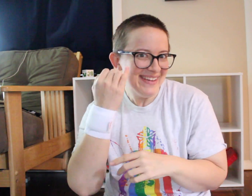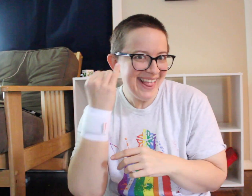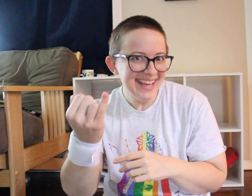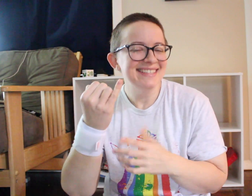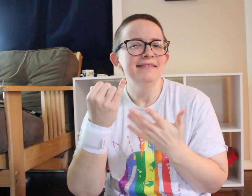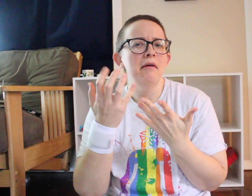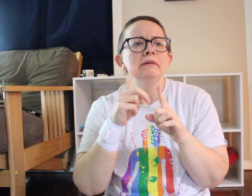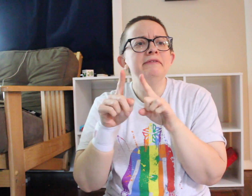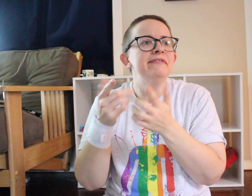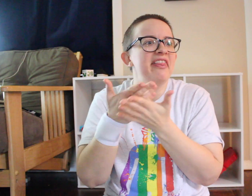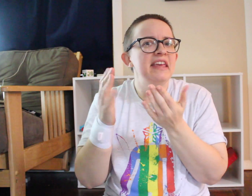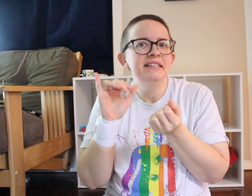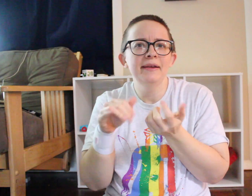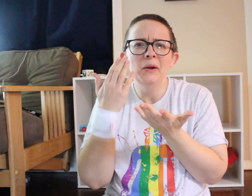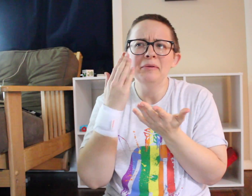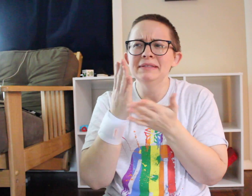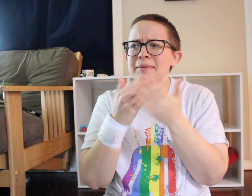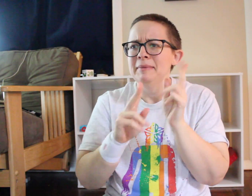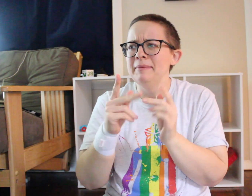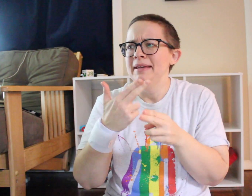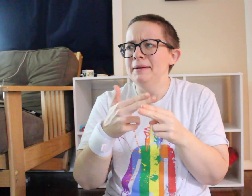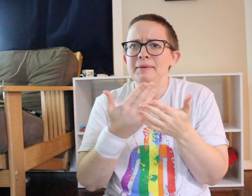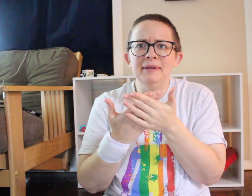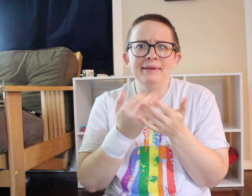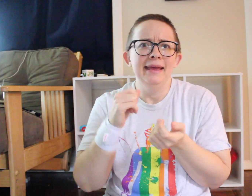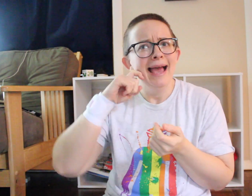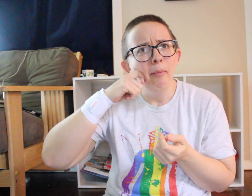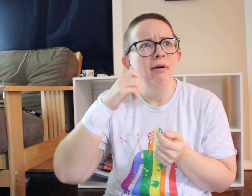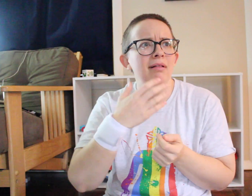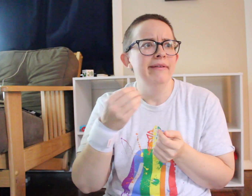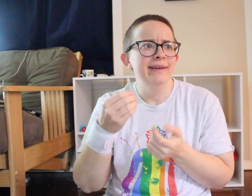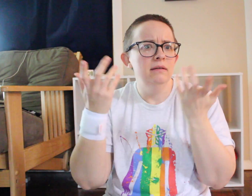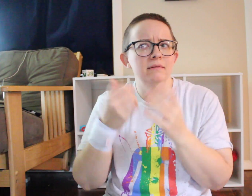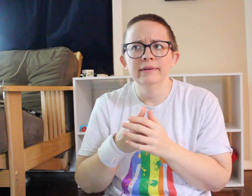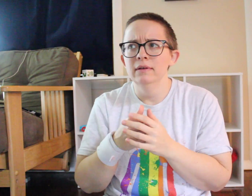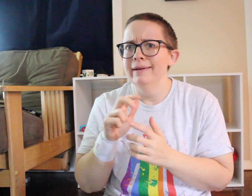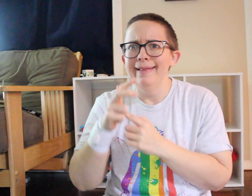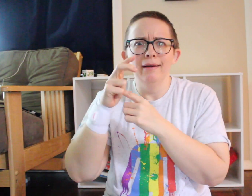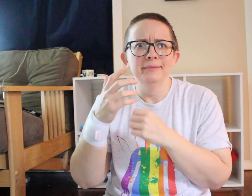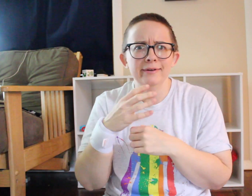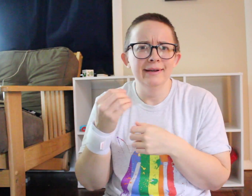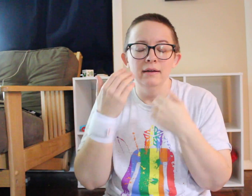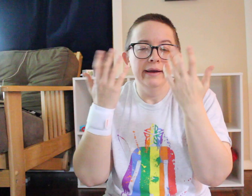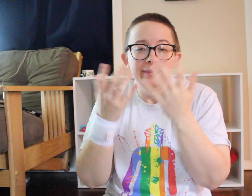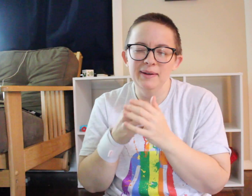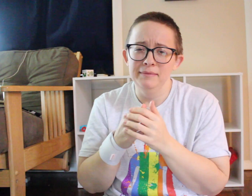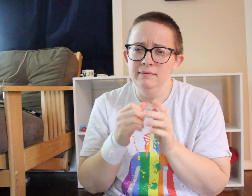I just thought it'd be a cool idea. Just different things. Like, I know some people name their baby Apple or helicopter. I don't